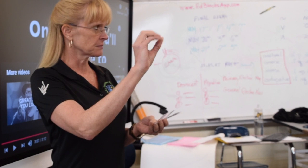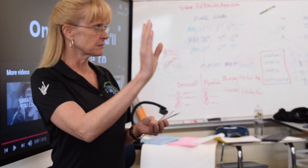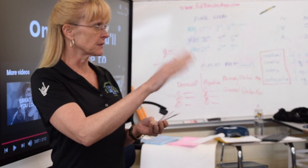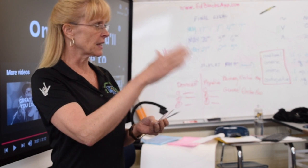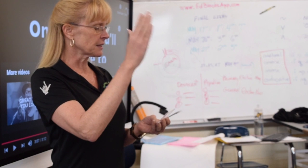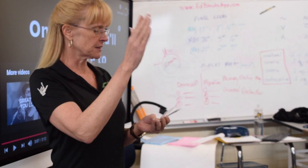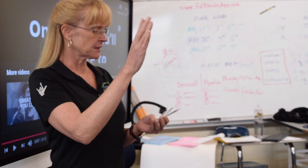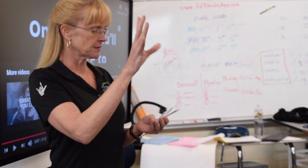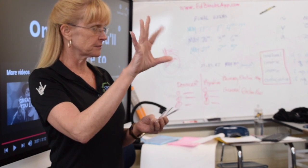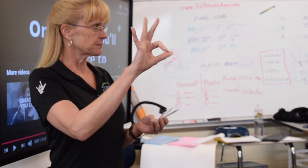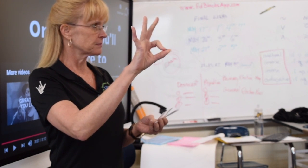Next.